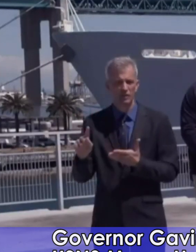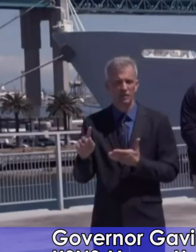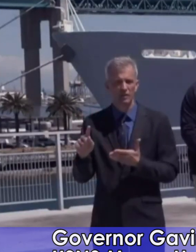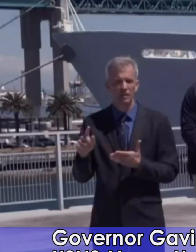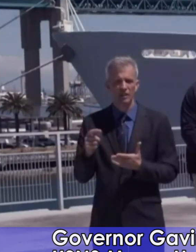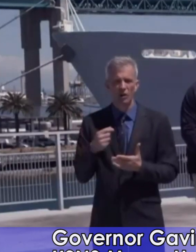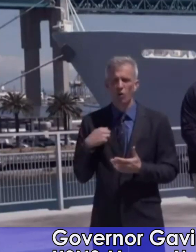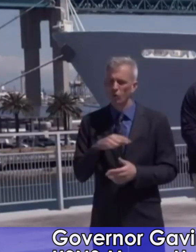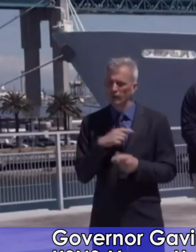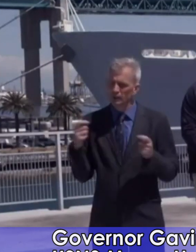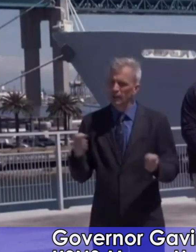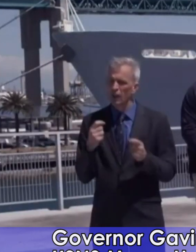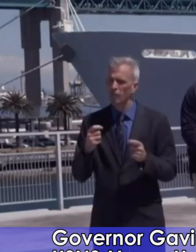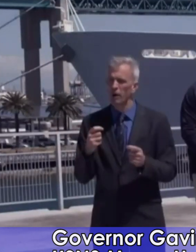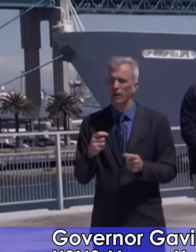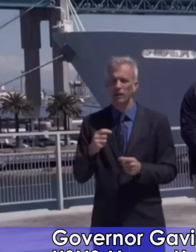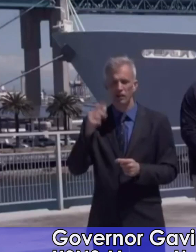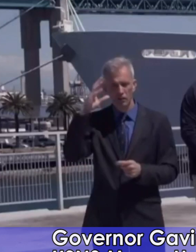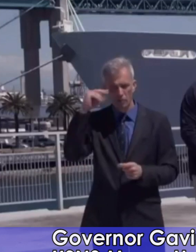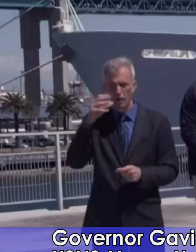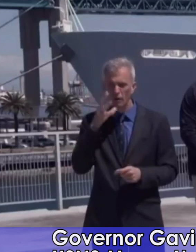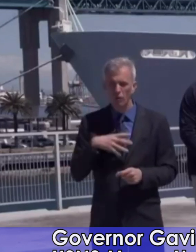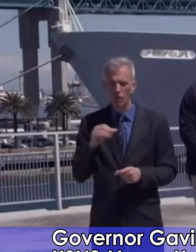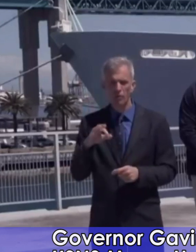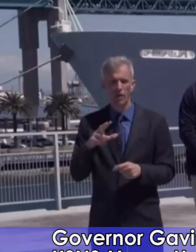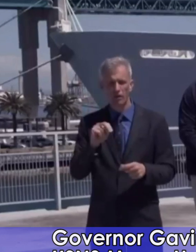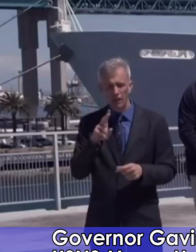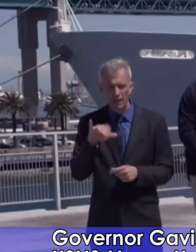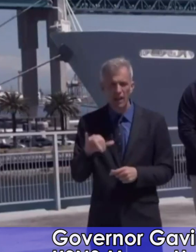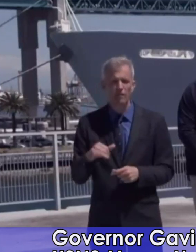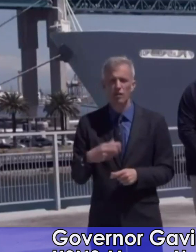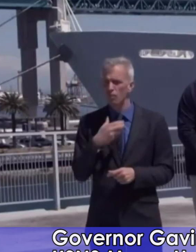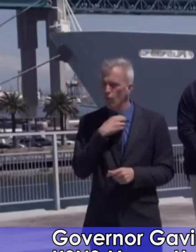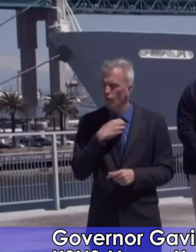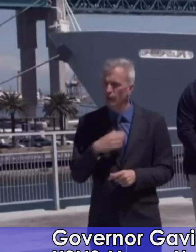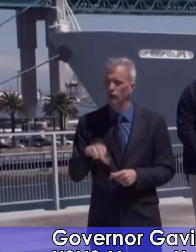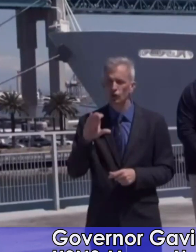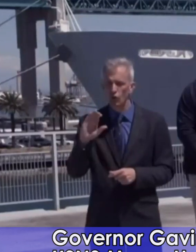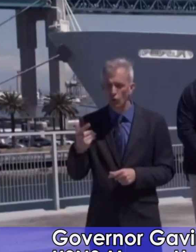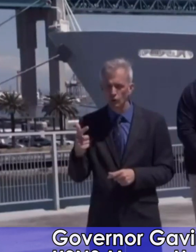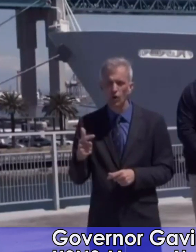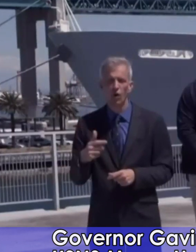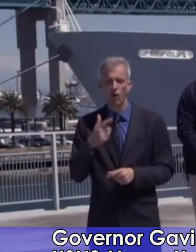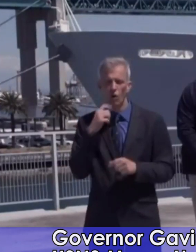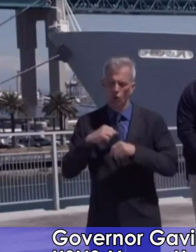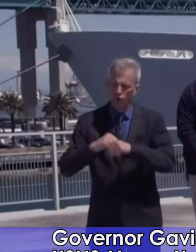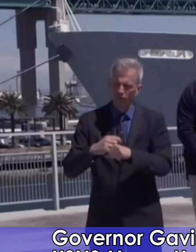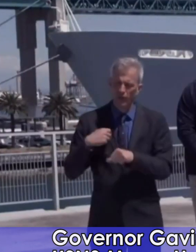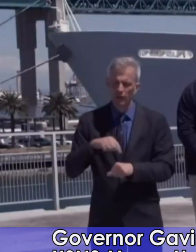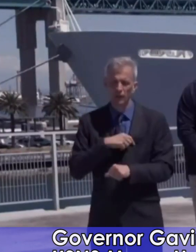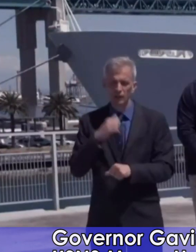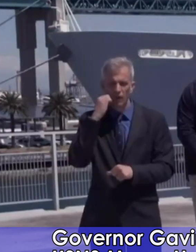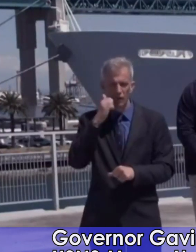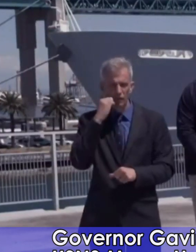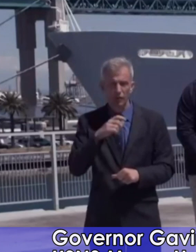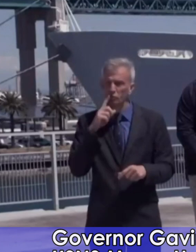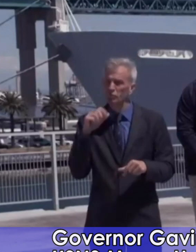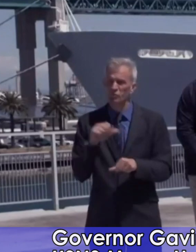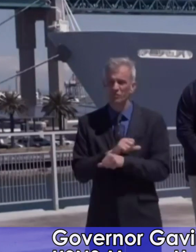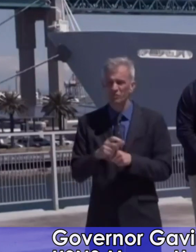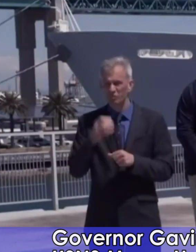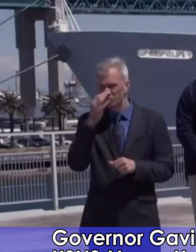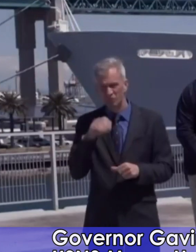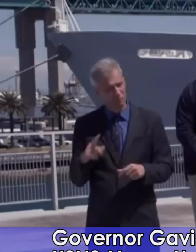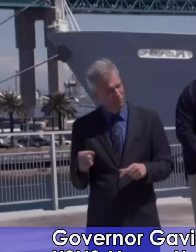our Navy, Marines, our Coast Guard, who defend us every single day. In fact, just footsteps away from here is the